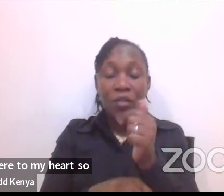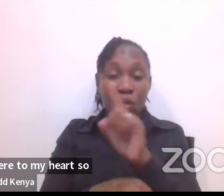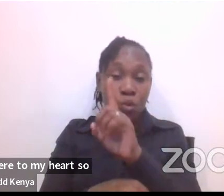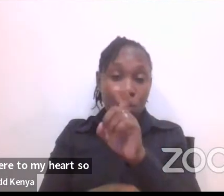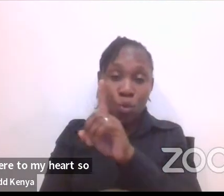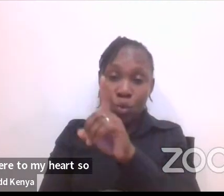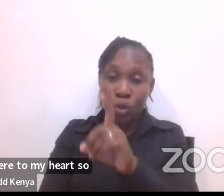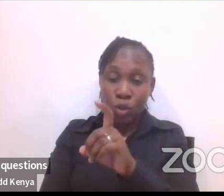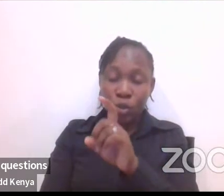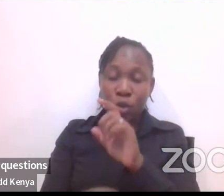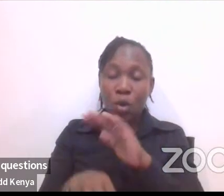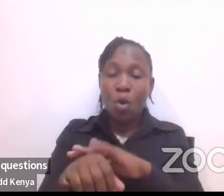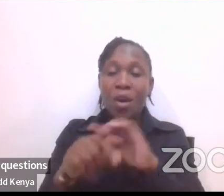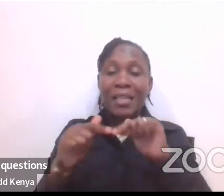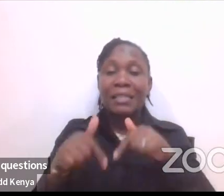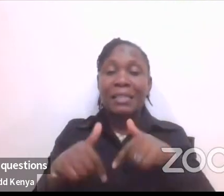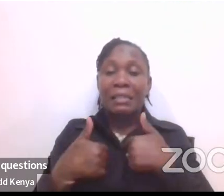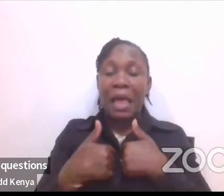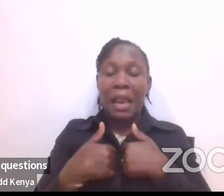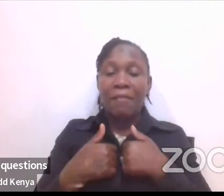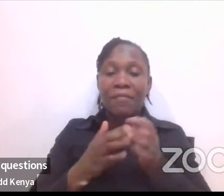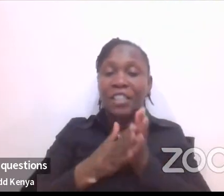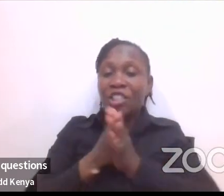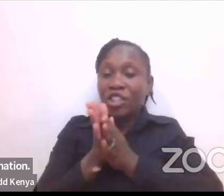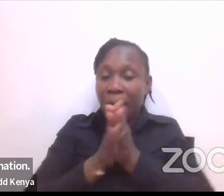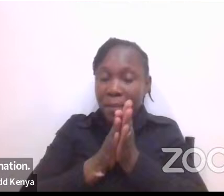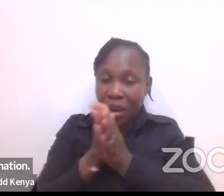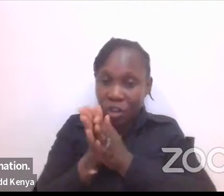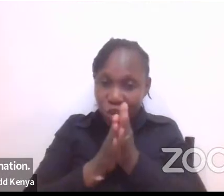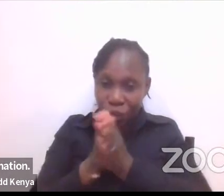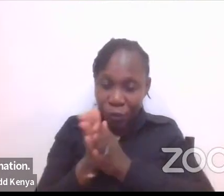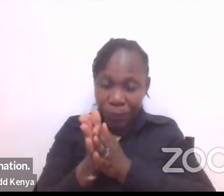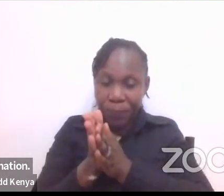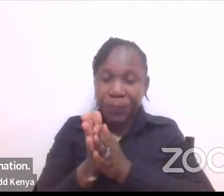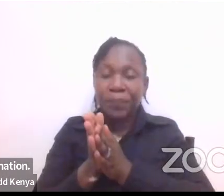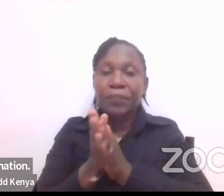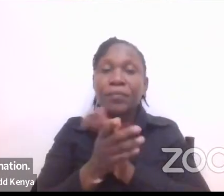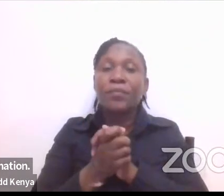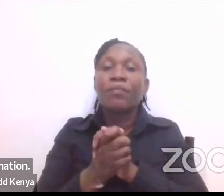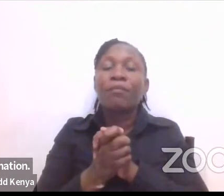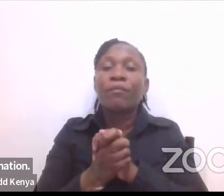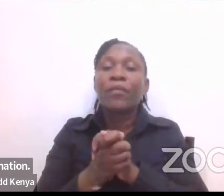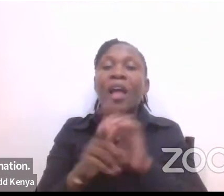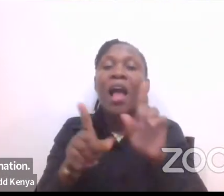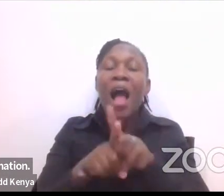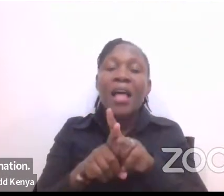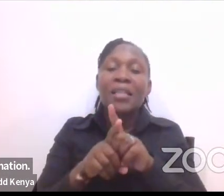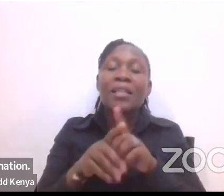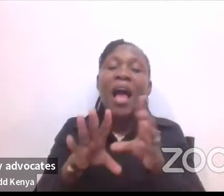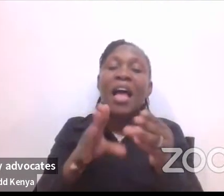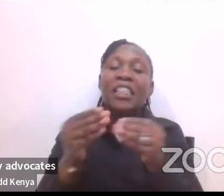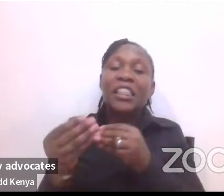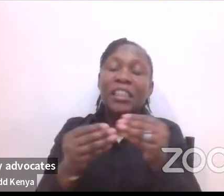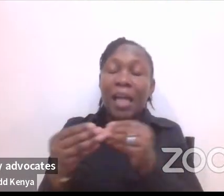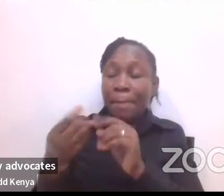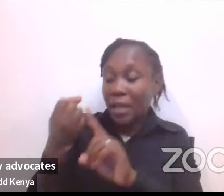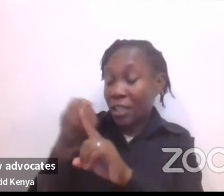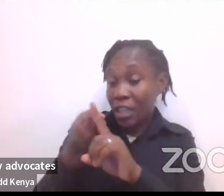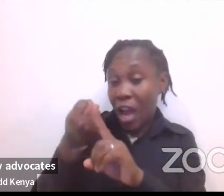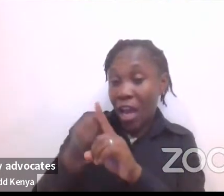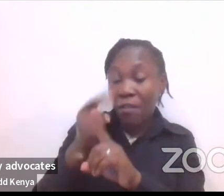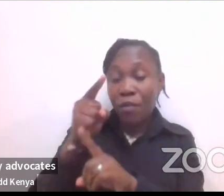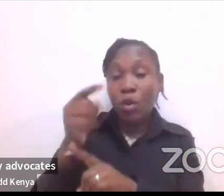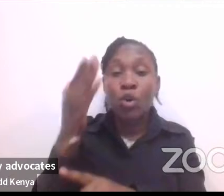regarding self-determination as advocates. So as disability advocates, we know how